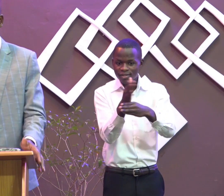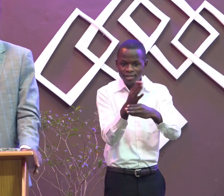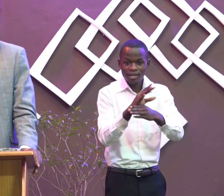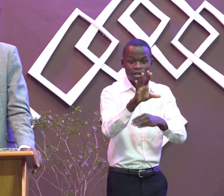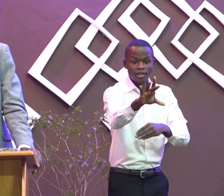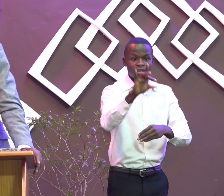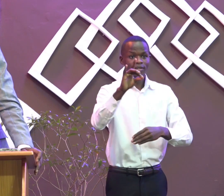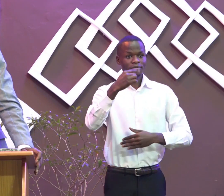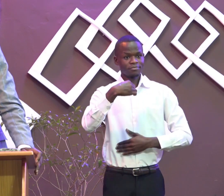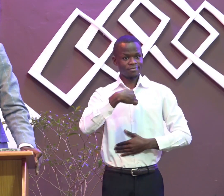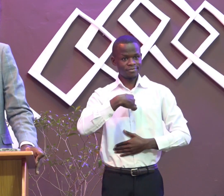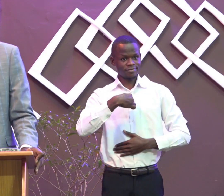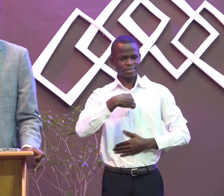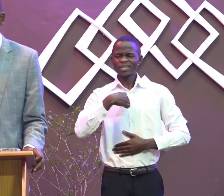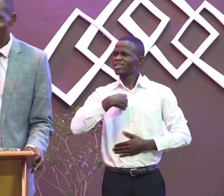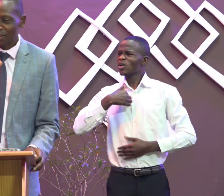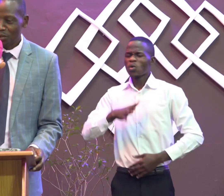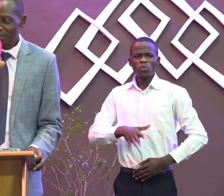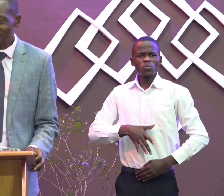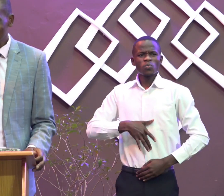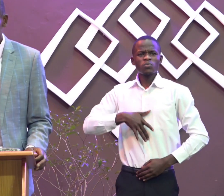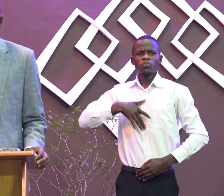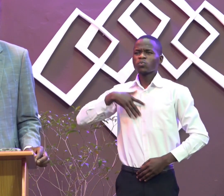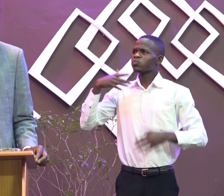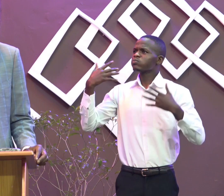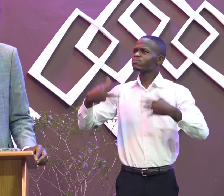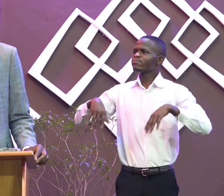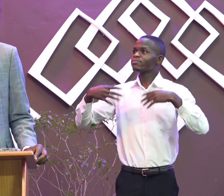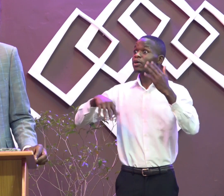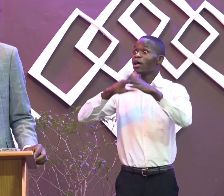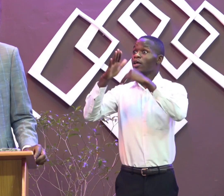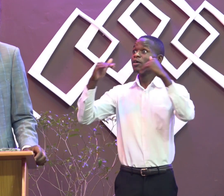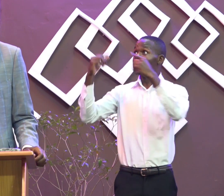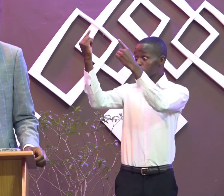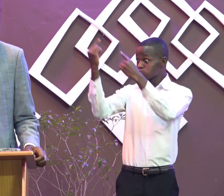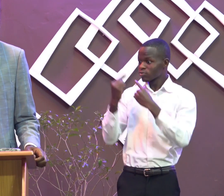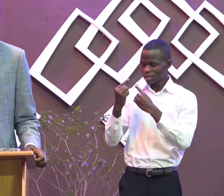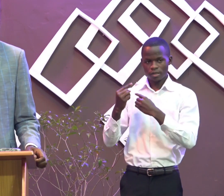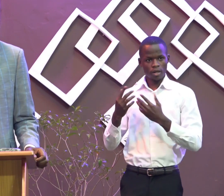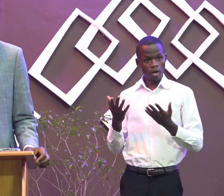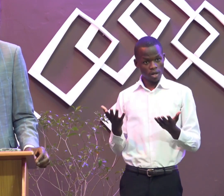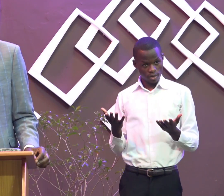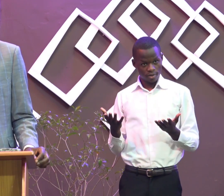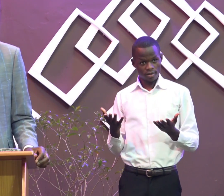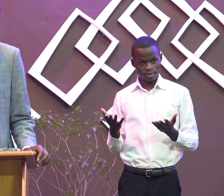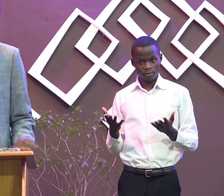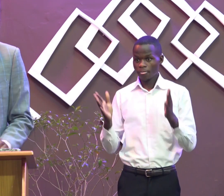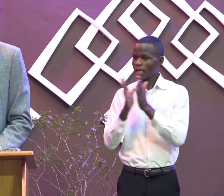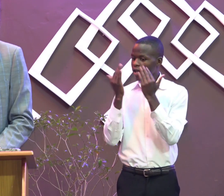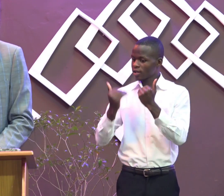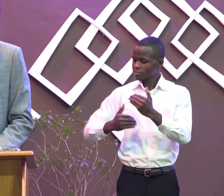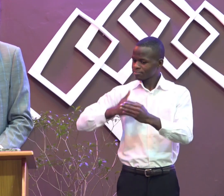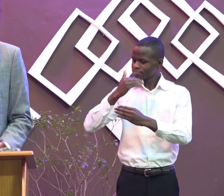Ha! Nawuliranga egulise. I felt as if the heavens had come down.